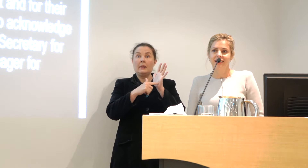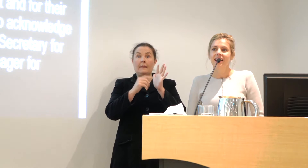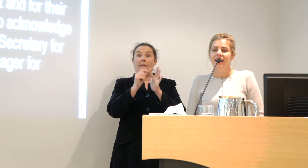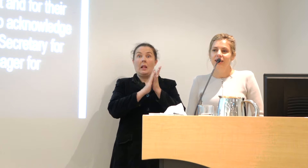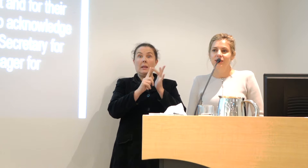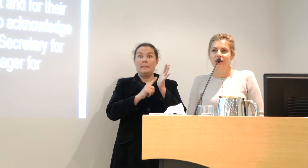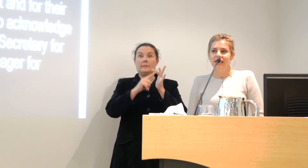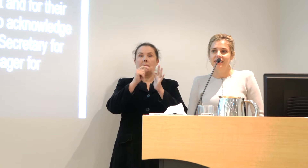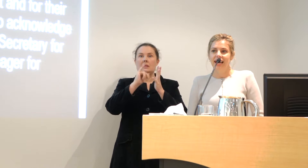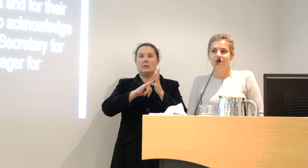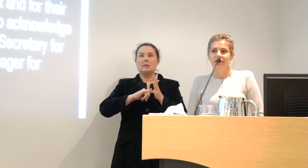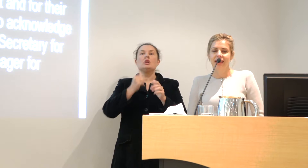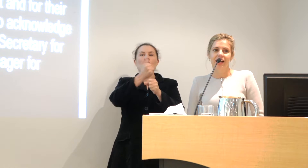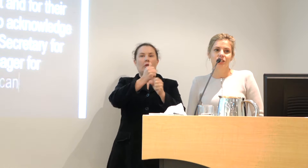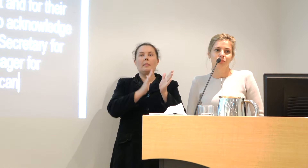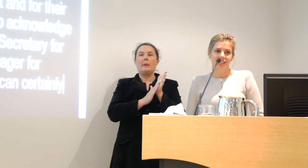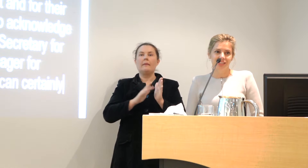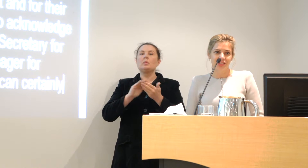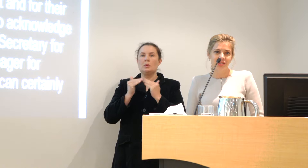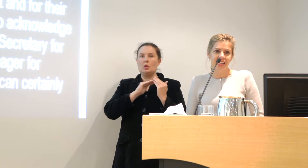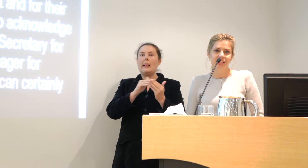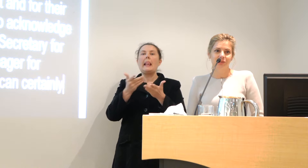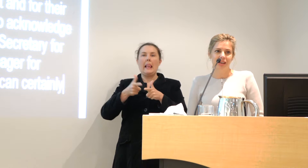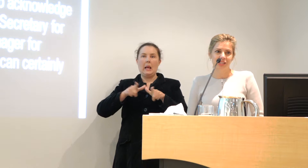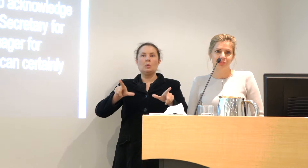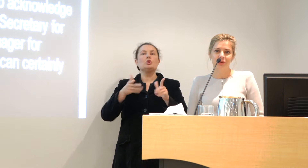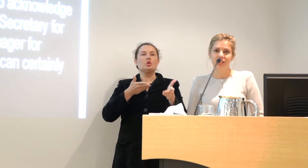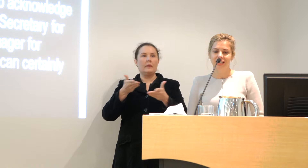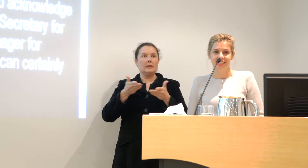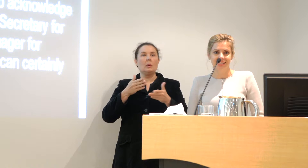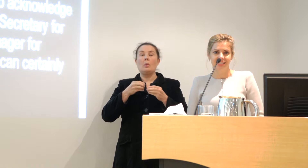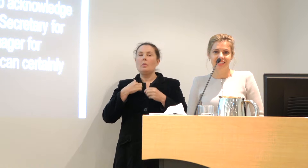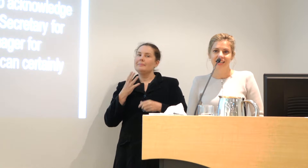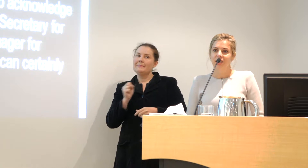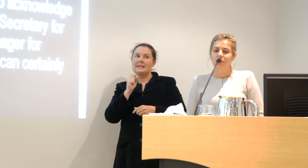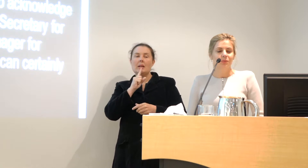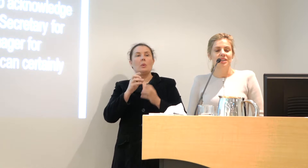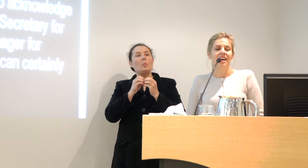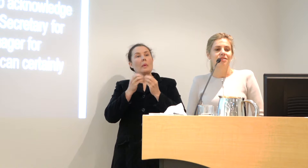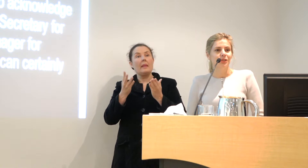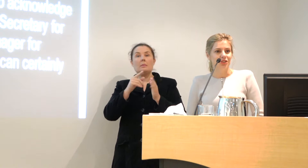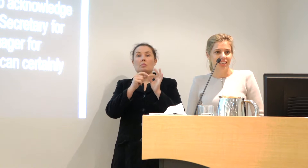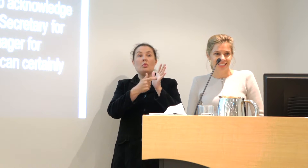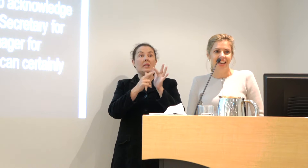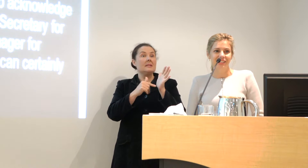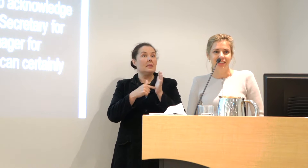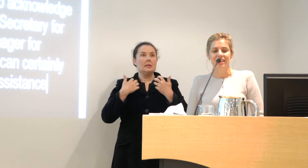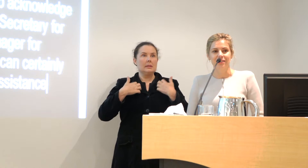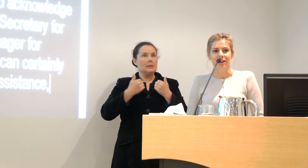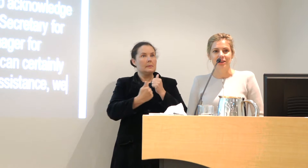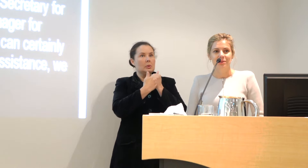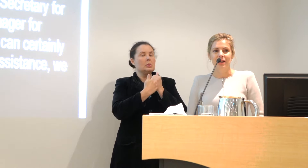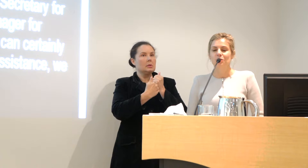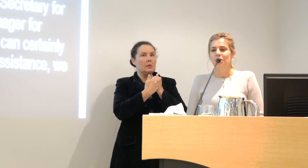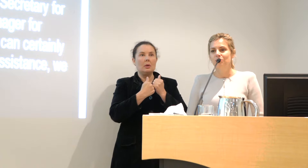Vicdeaf. And I can certainly say without Brent's enthusiasm and support and assistance, we wouldn't have the launch here today. So thank